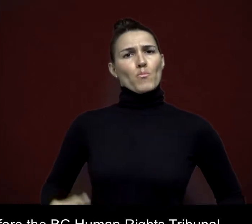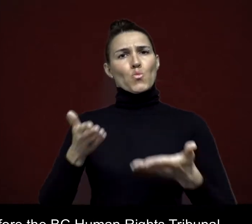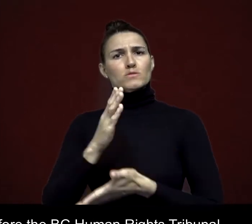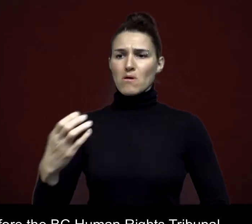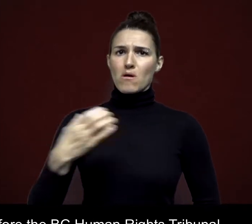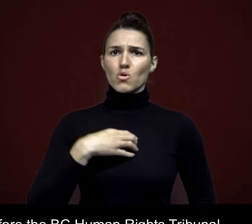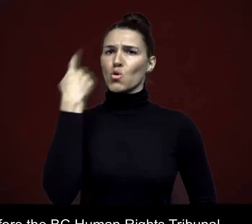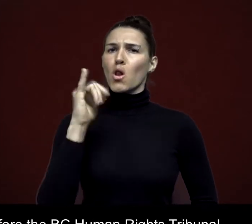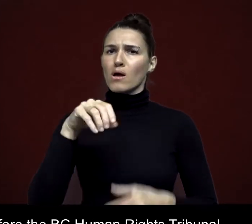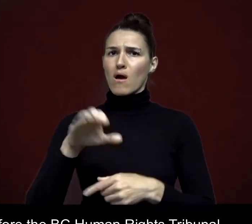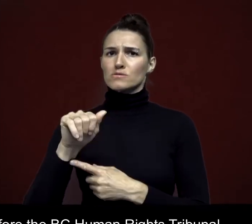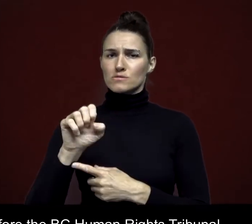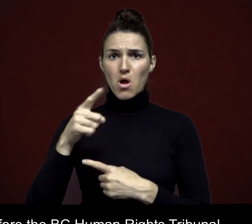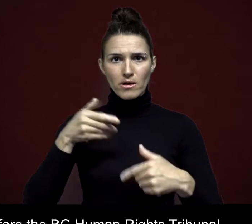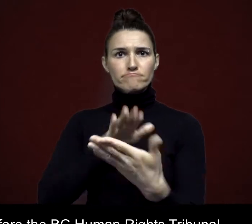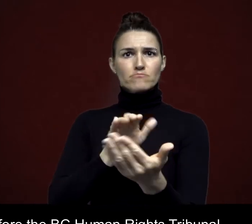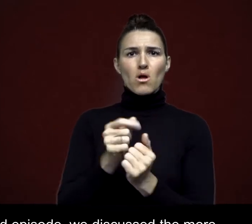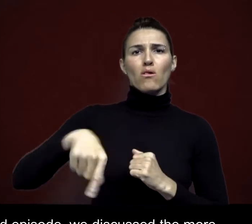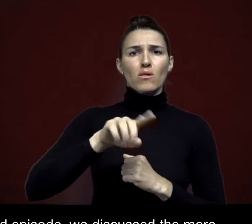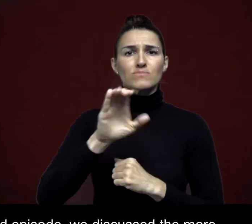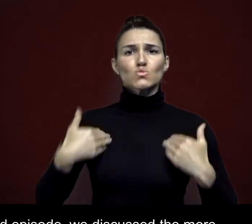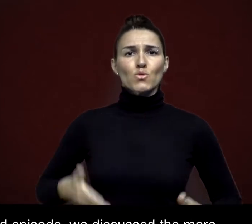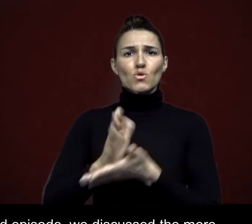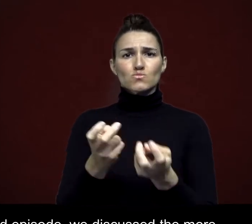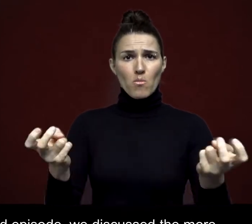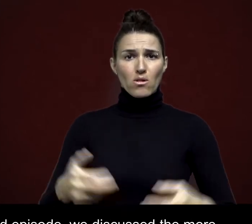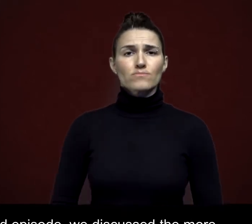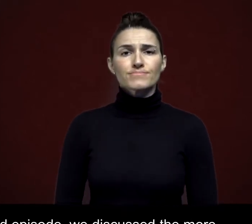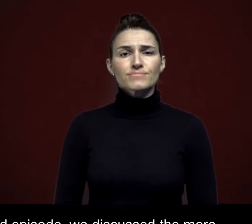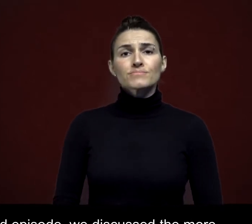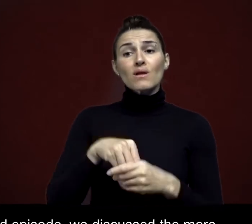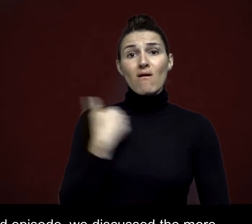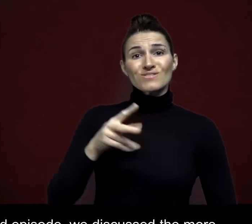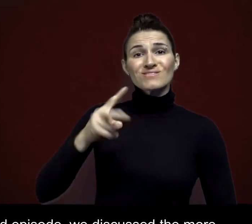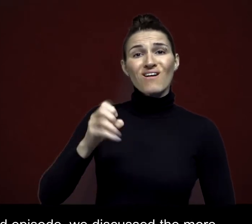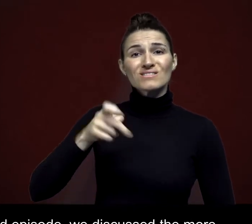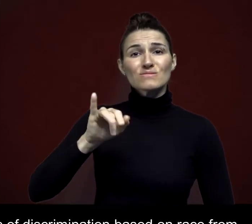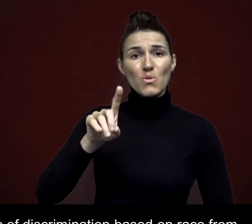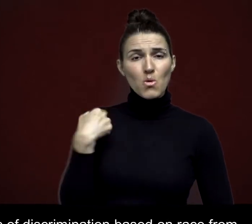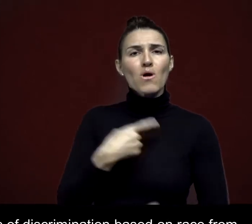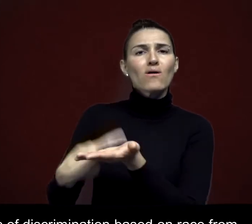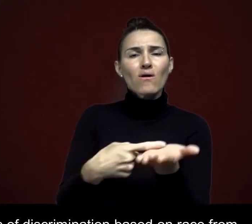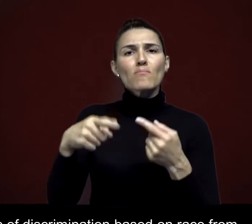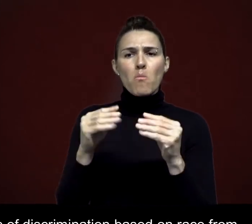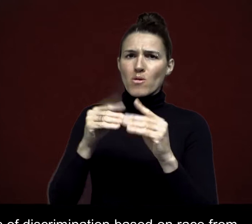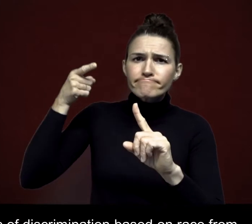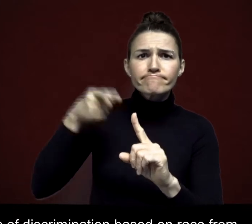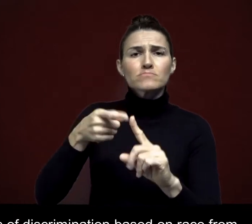case before the BC Human Rights Tribunal. In our second episode, we discussed the more specific topic of discrimination based on race